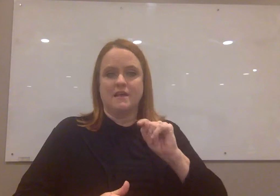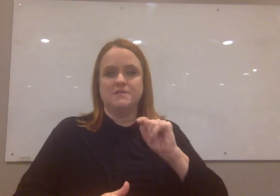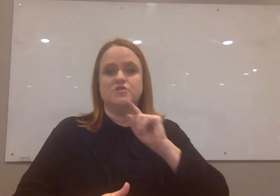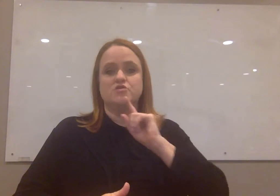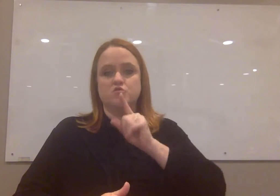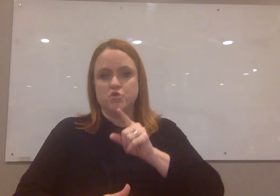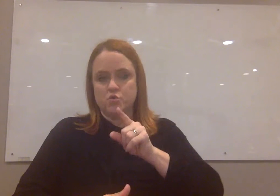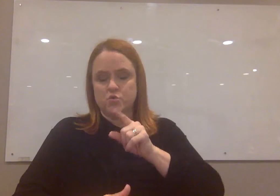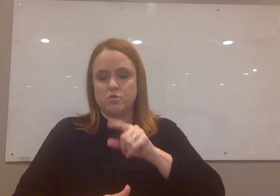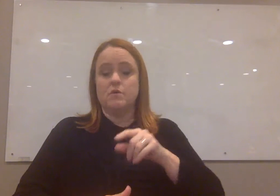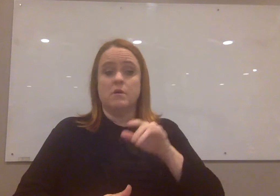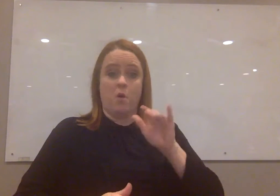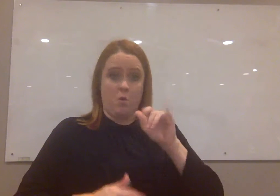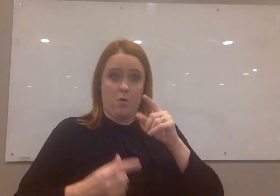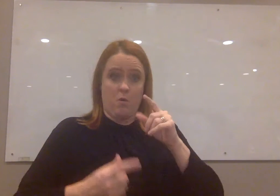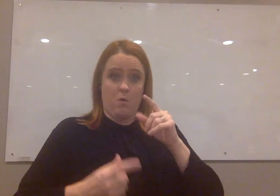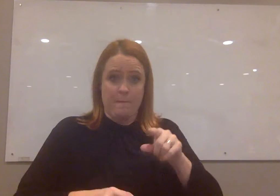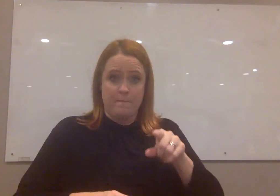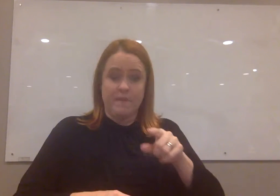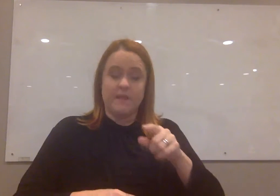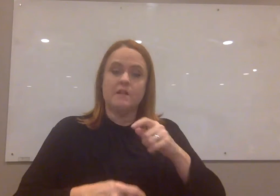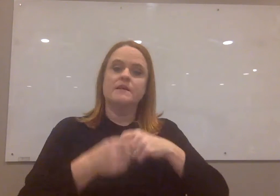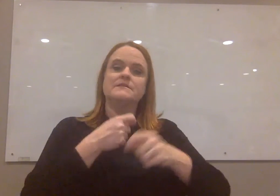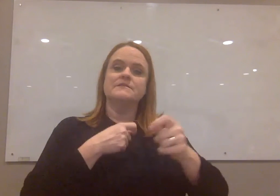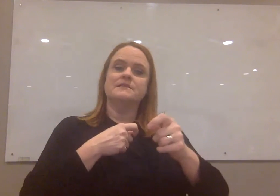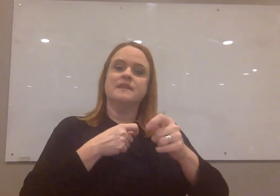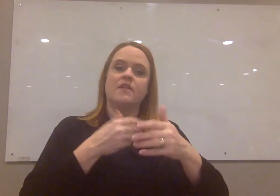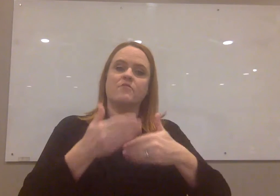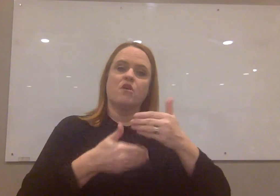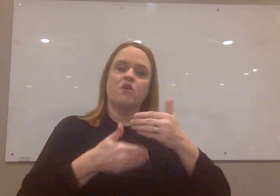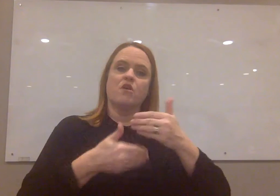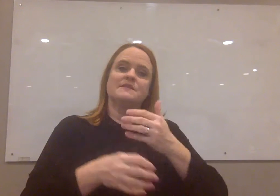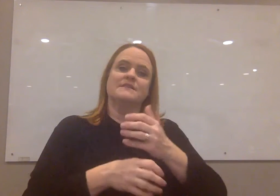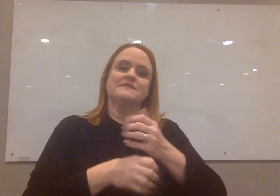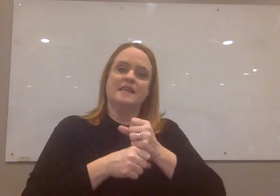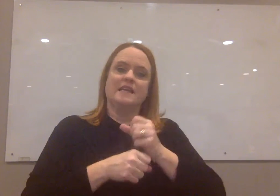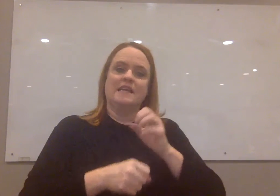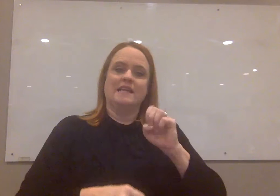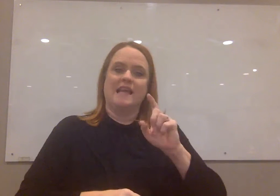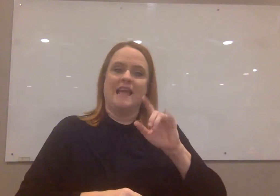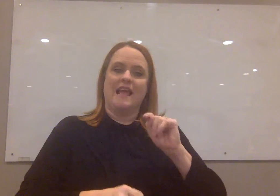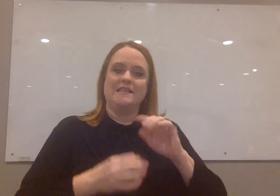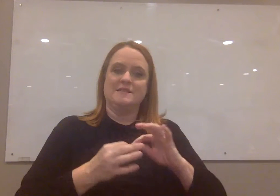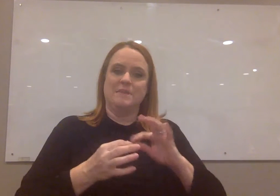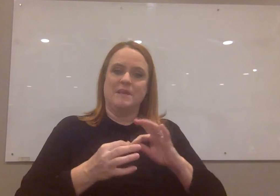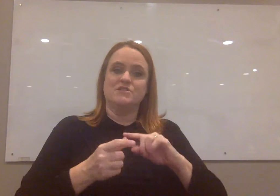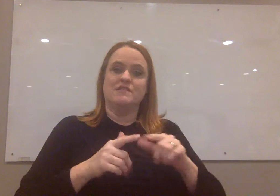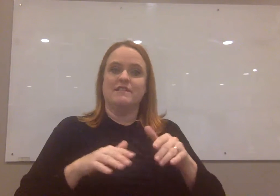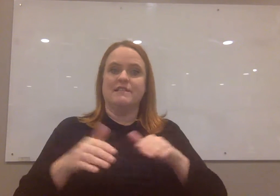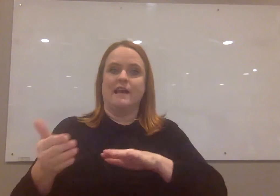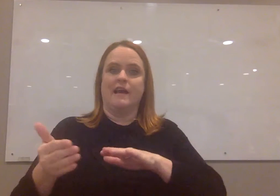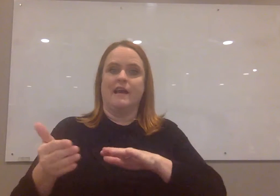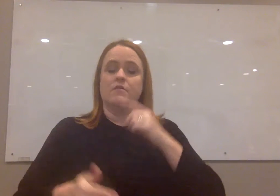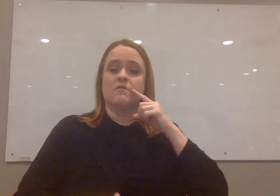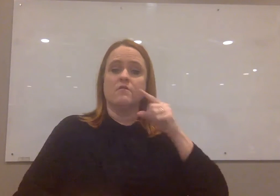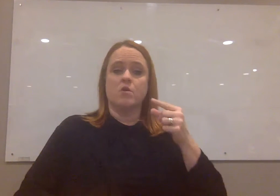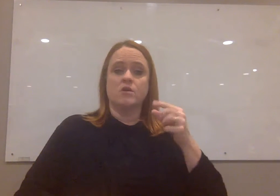of the process just getting the exit message and dying, for GenServer, it'll actually call the terminate2